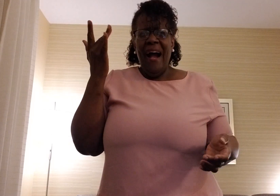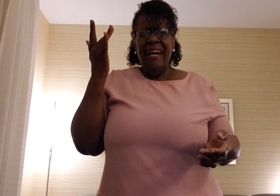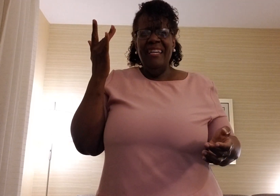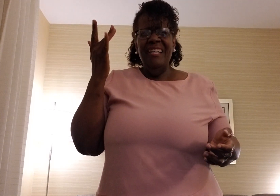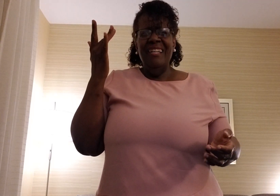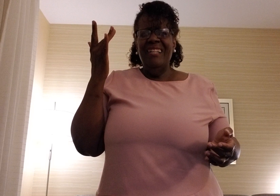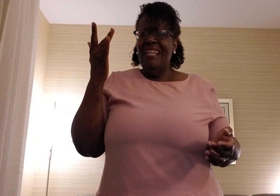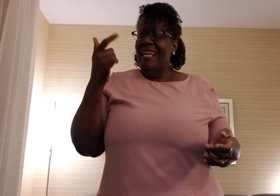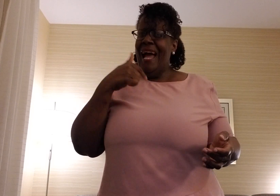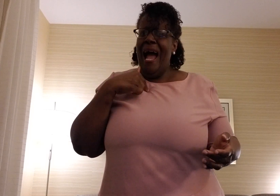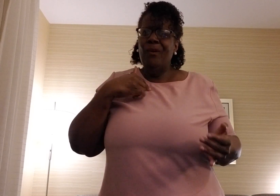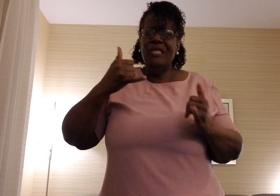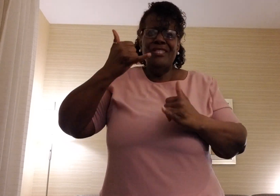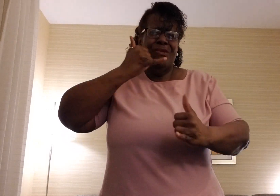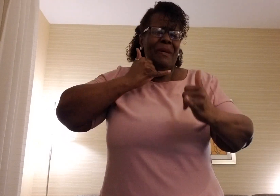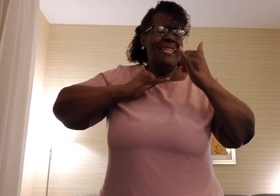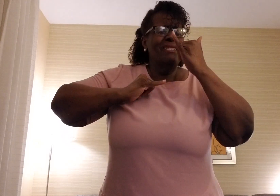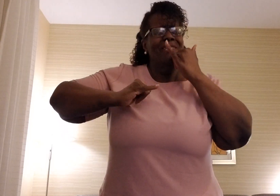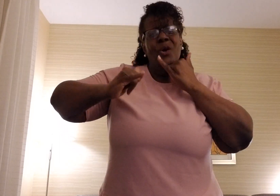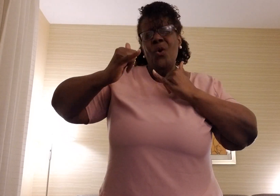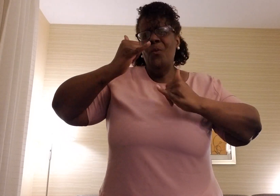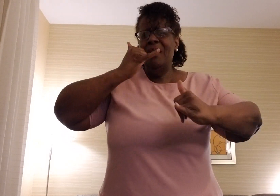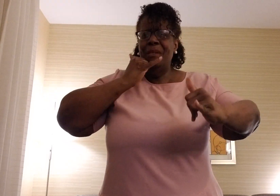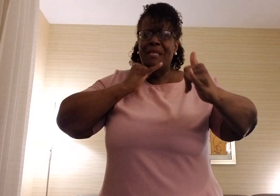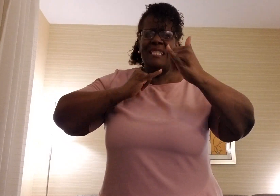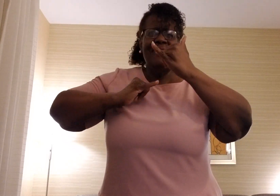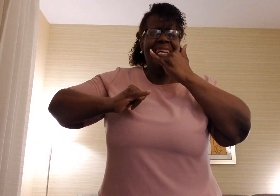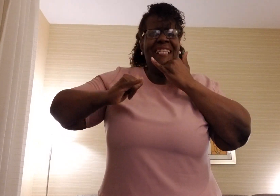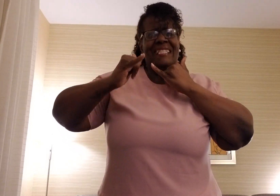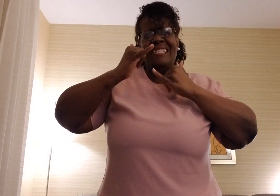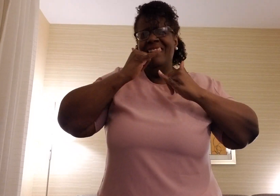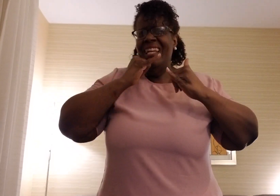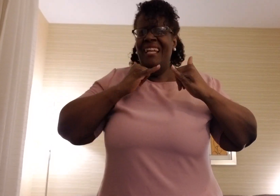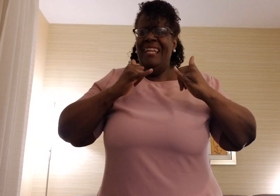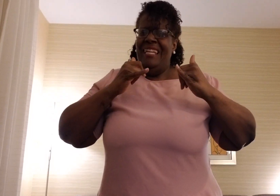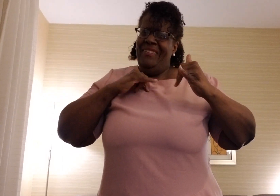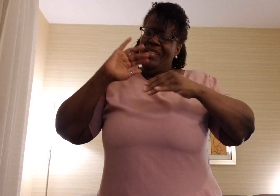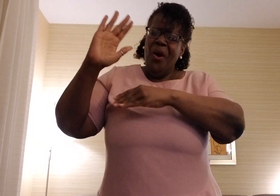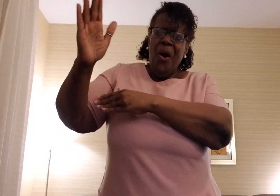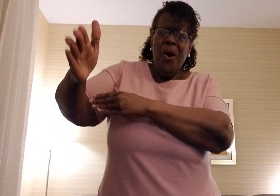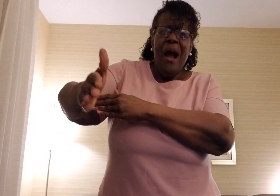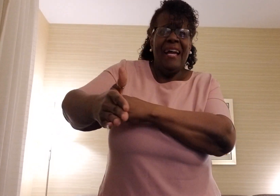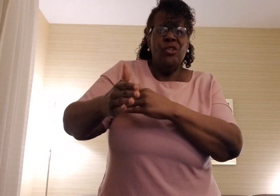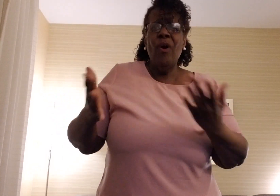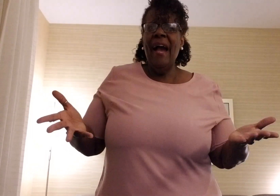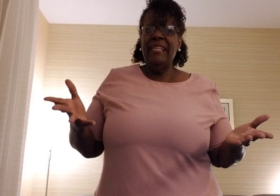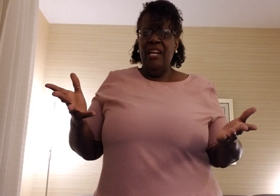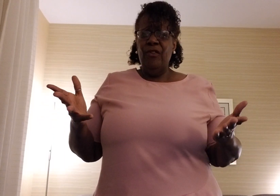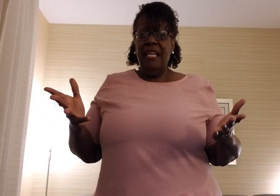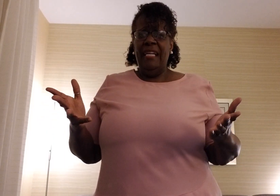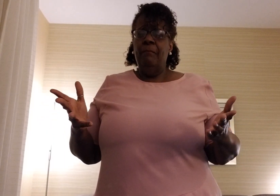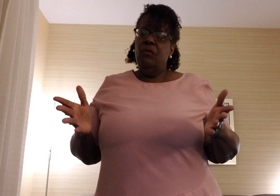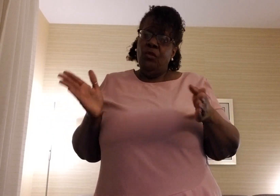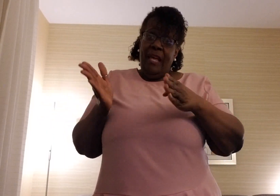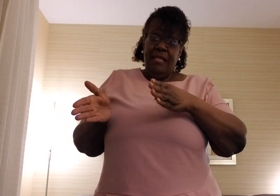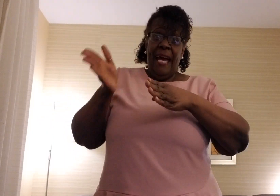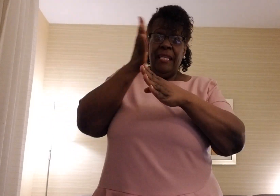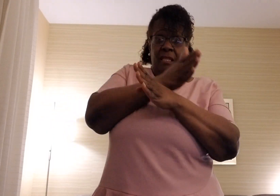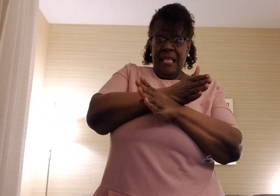Why? I was just making so many mistakes. Then I cried every night. So that